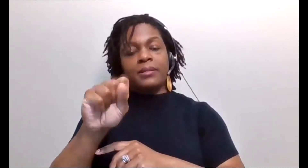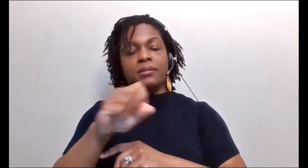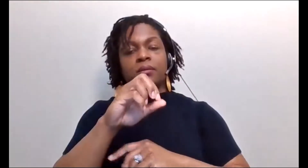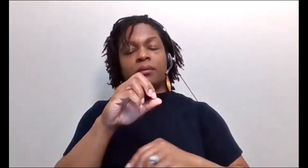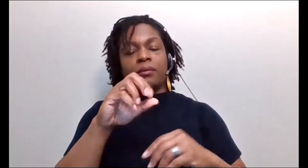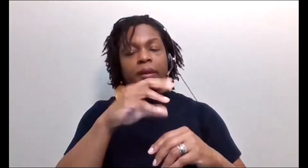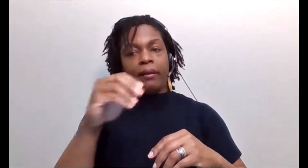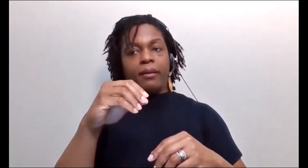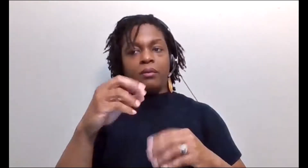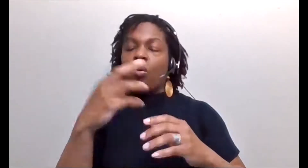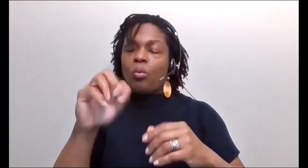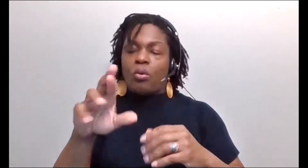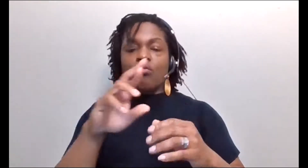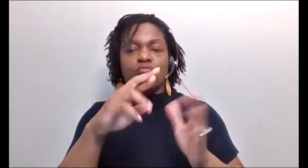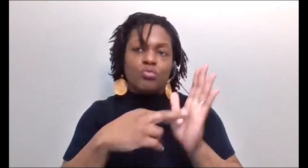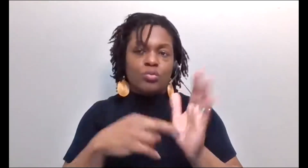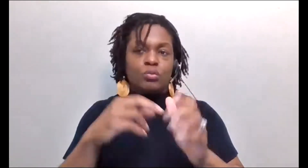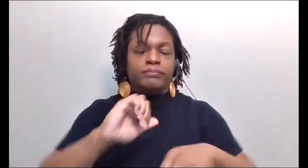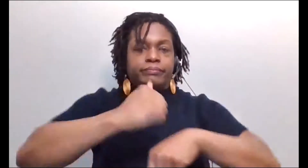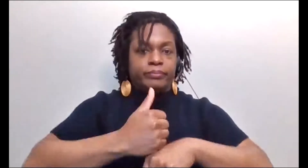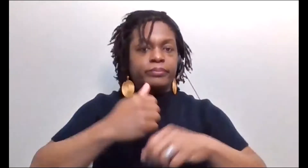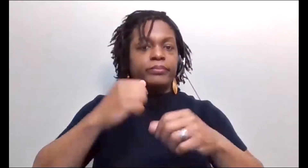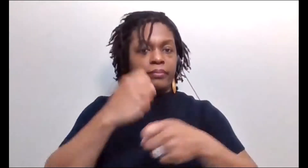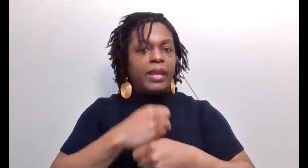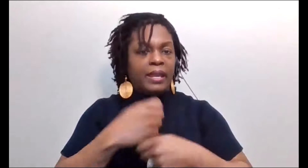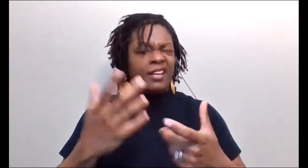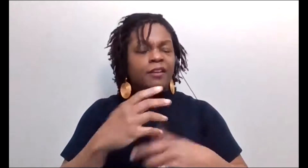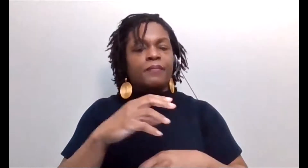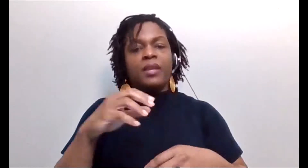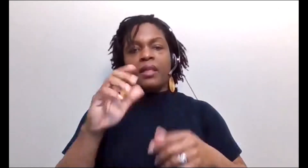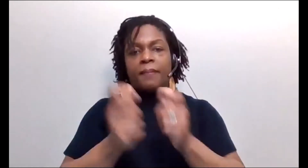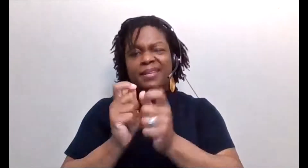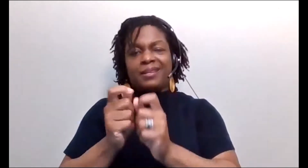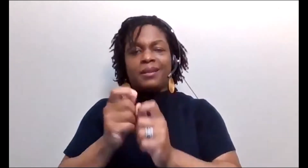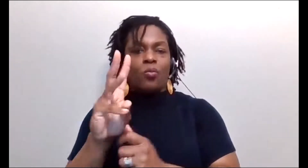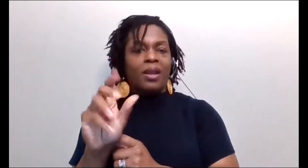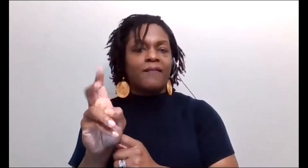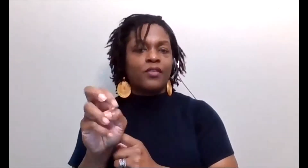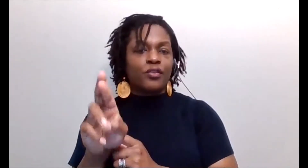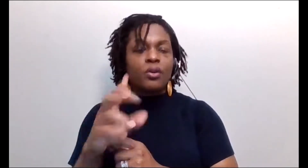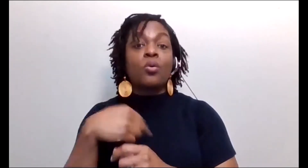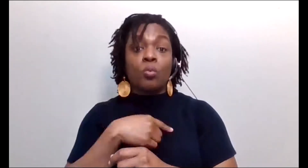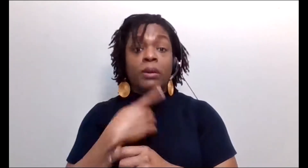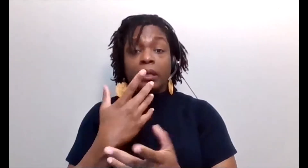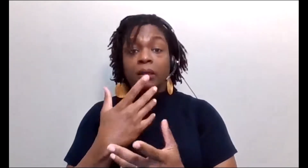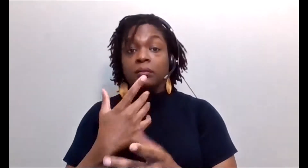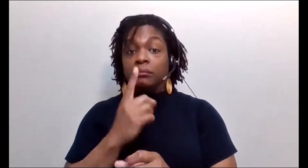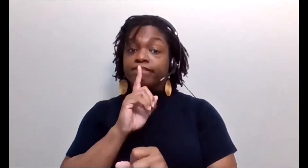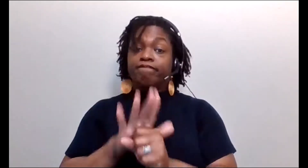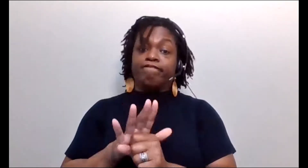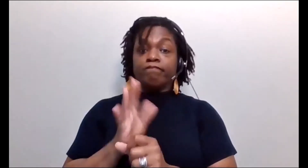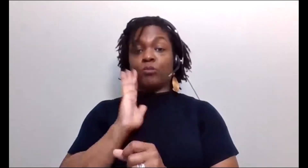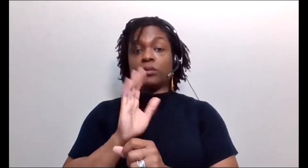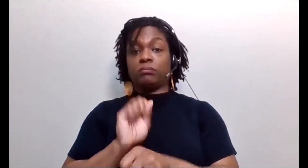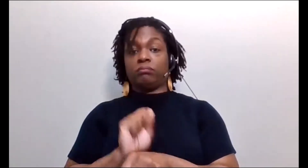So that's rulemaking, as well as amending the waiver. So while those things we did commit to them, I just want to give everybody a heads up.